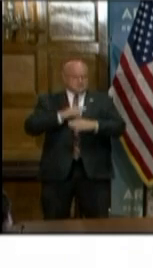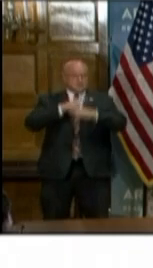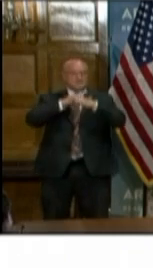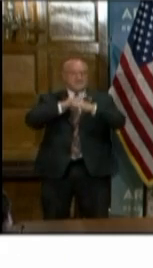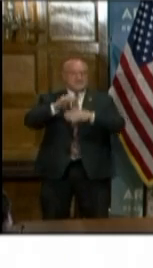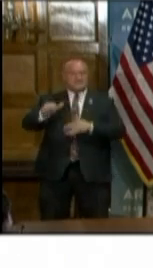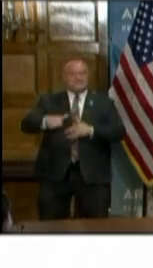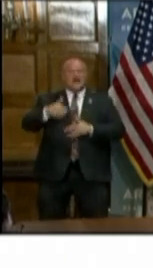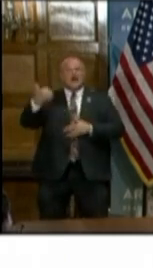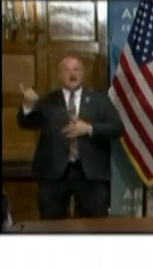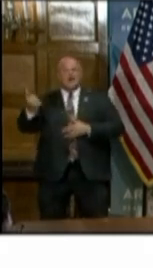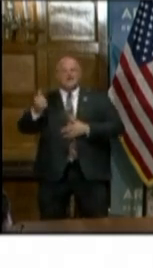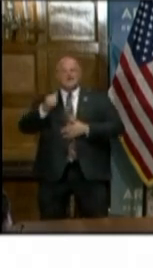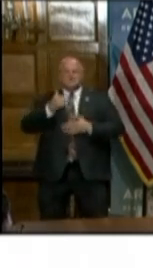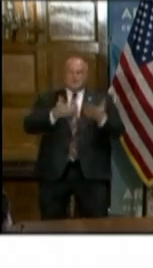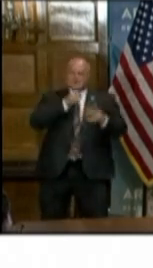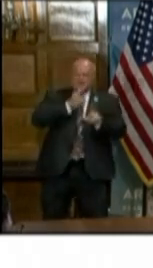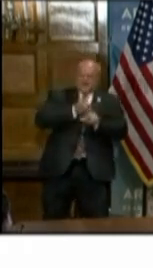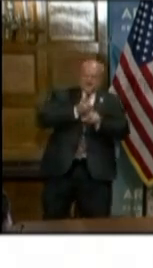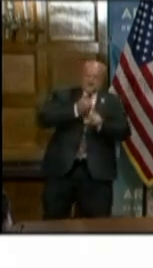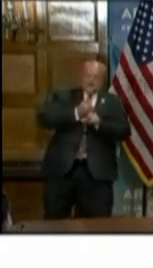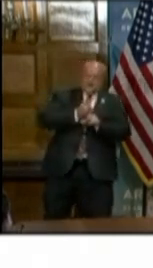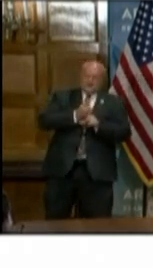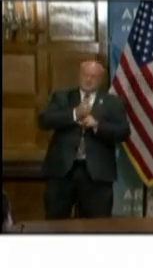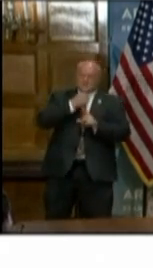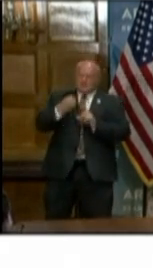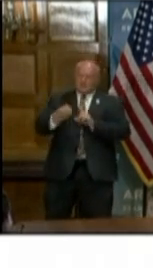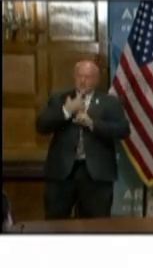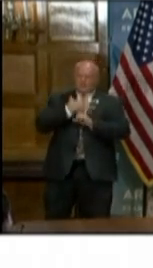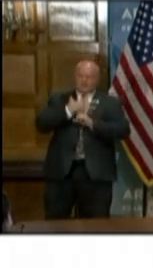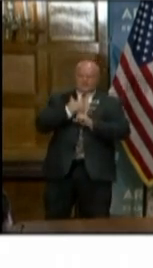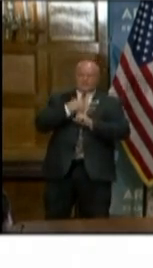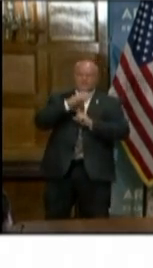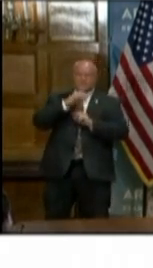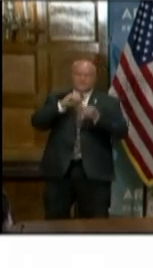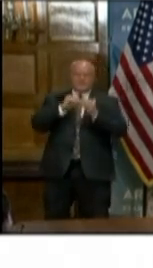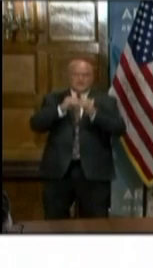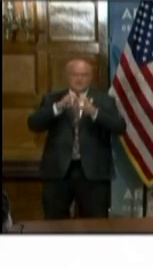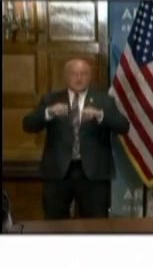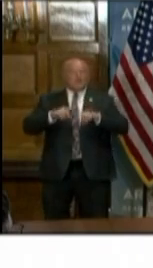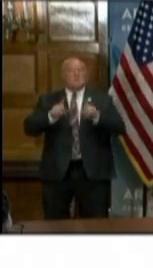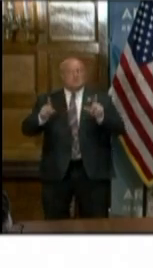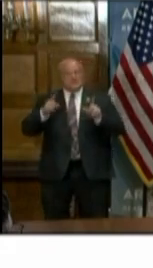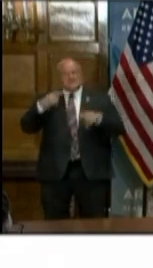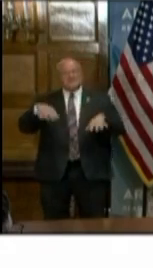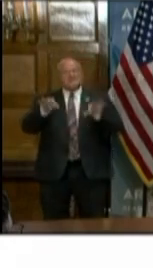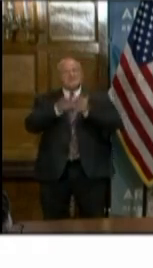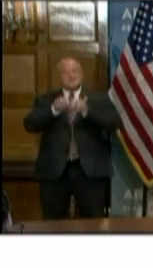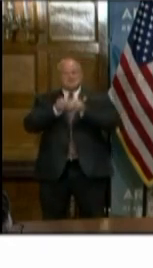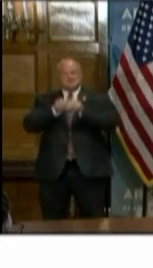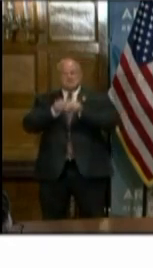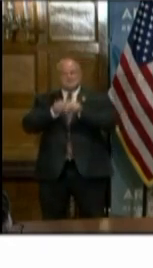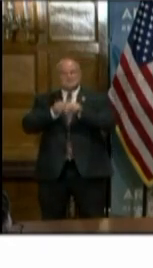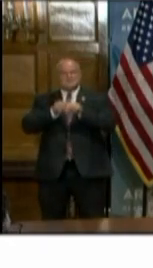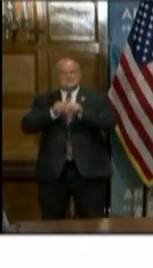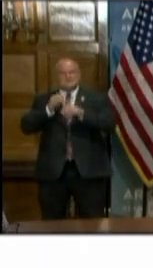protect others, not necessarily themselves. They're not so worried about getting it just because of the way the numbers break down, but I think that's a really important thing to